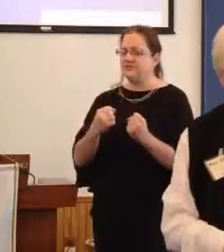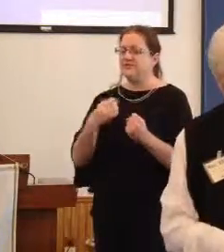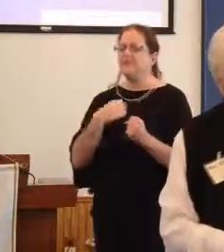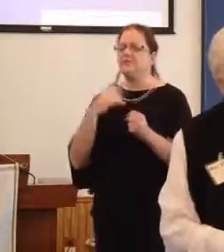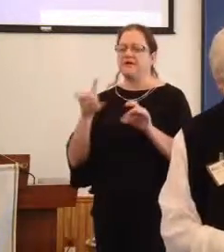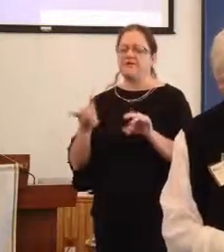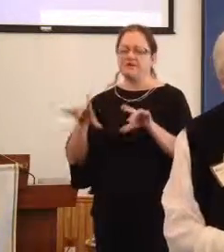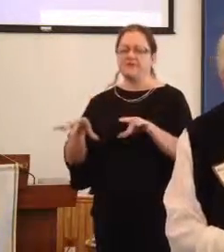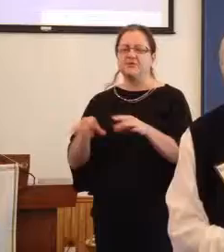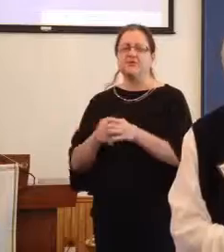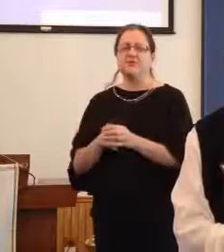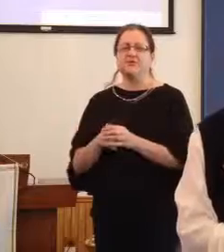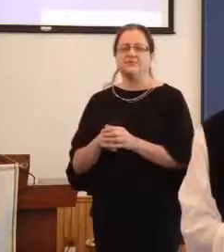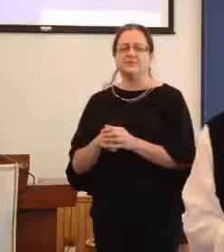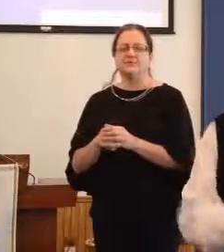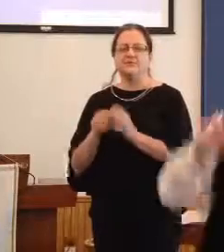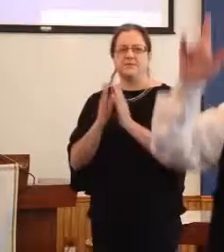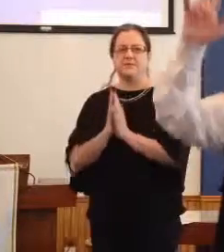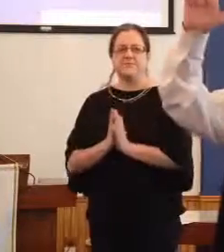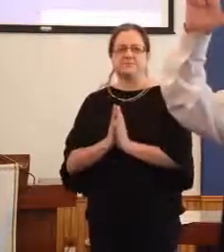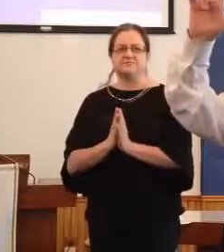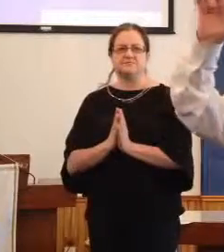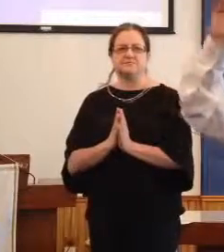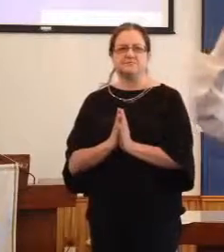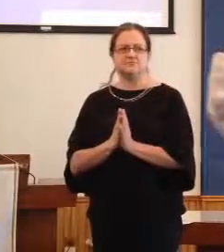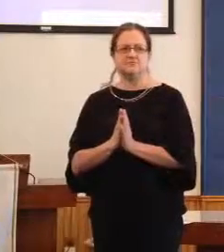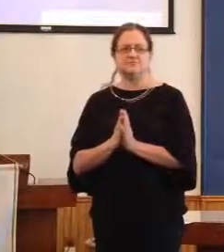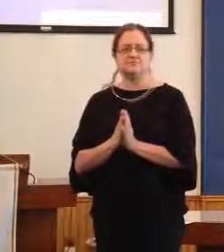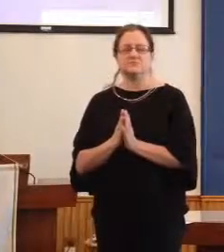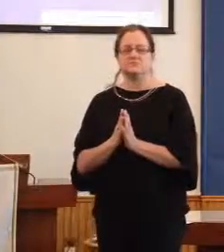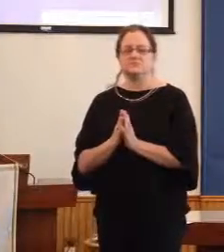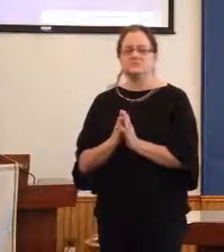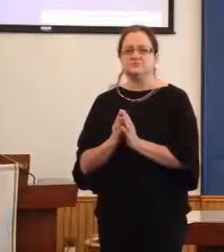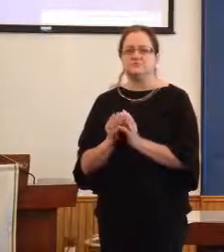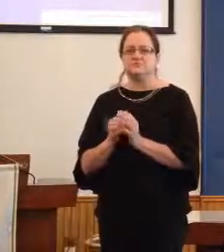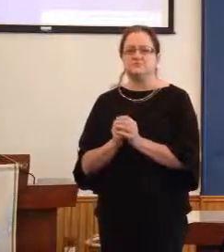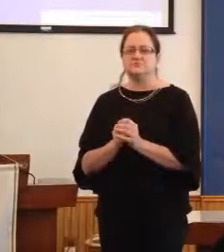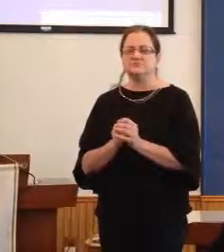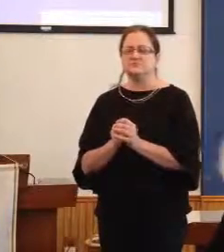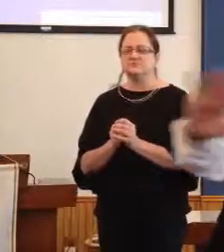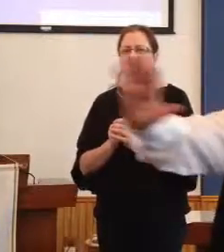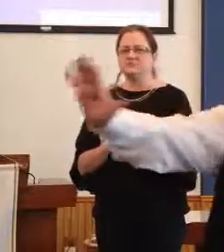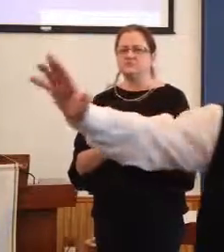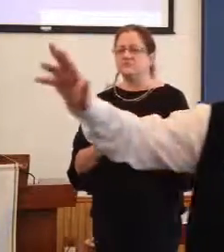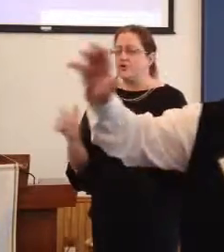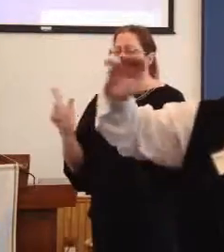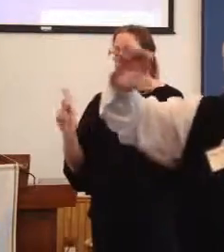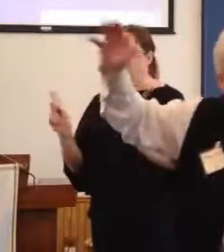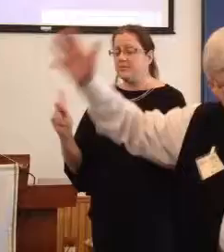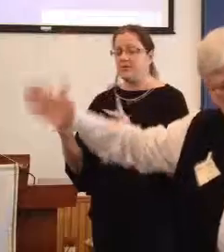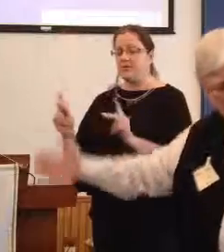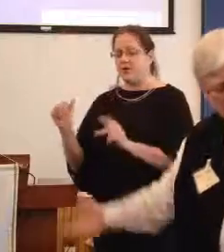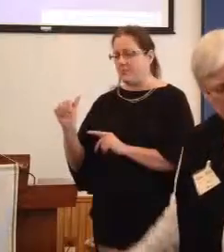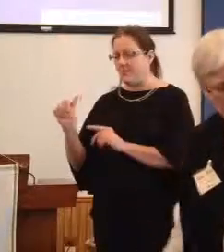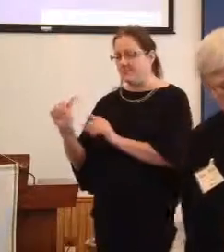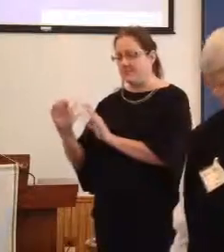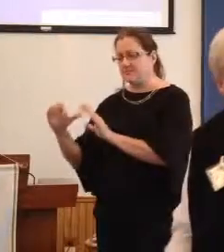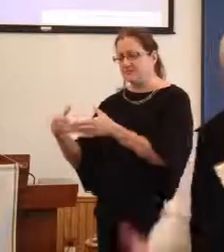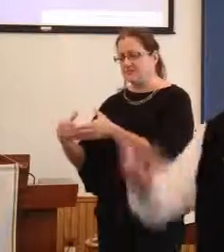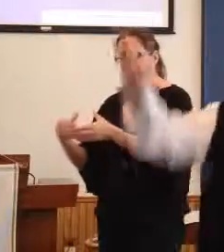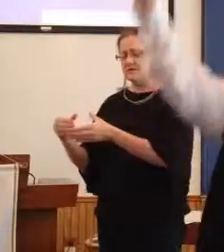my Redeemer. Amen. Amen. So, as the apostles were looking on, Jesus